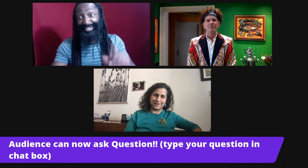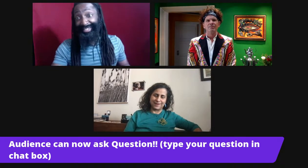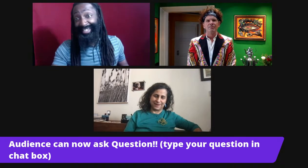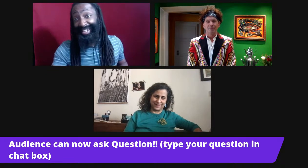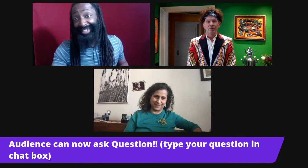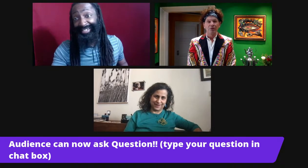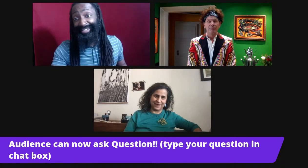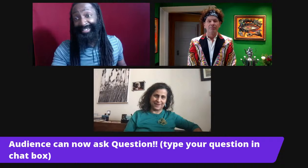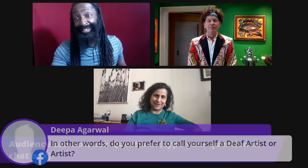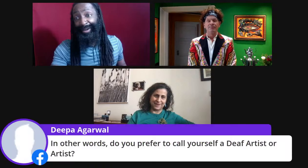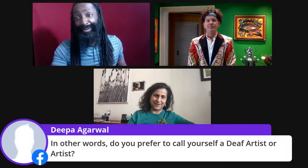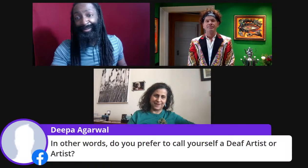So let's get to the next question.